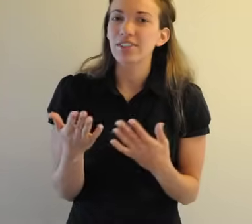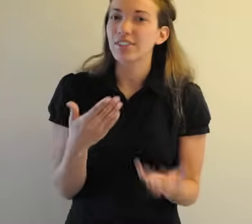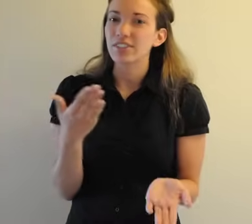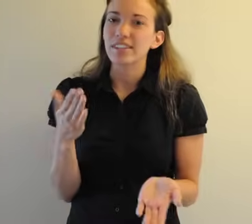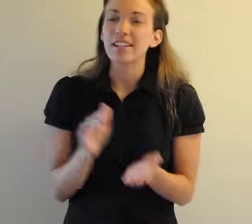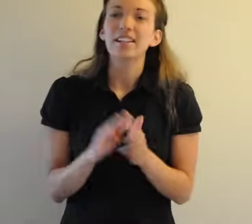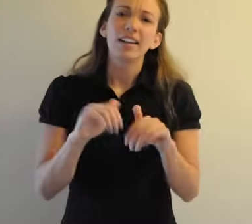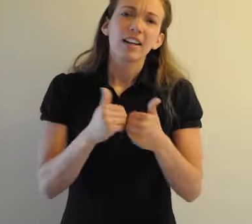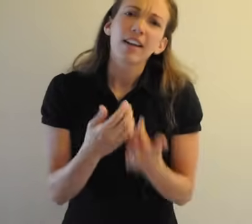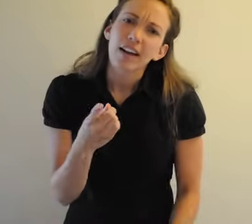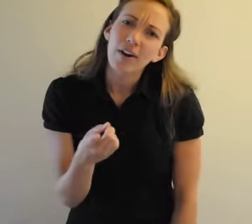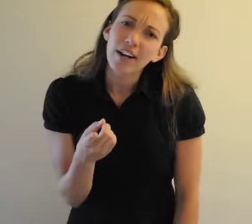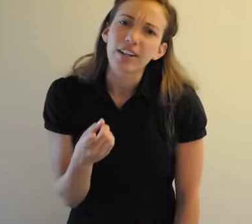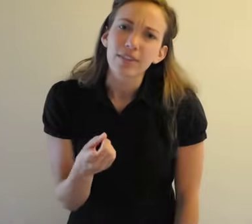you're interested. How are you?